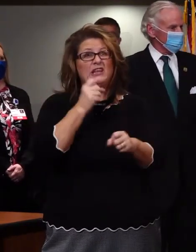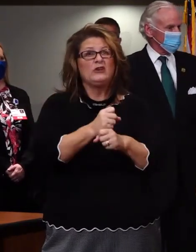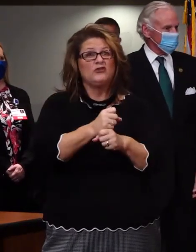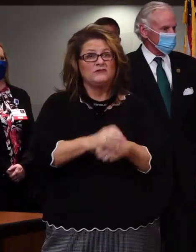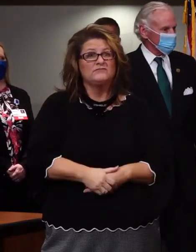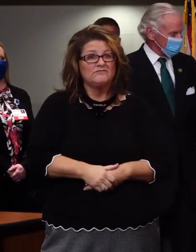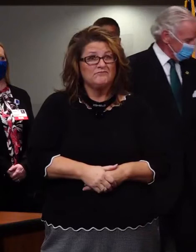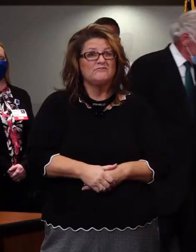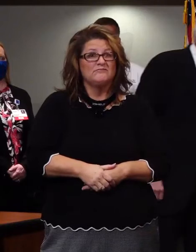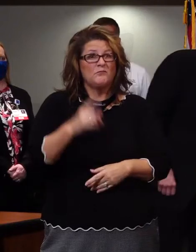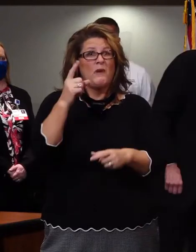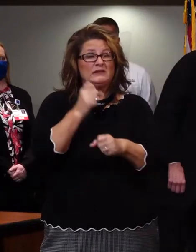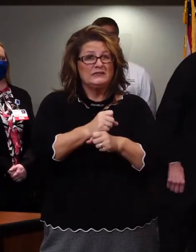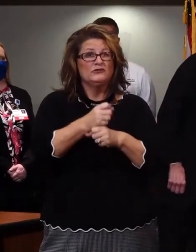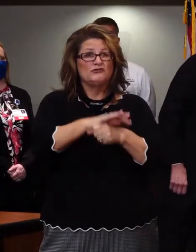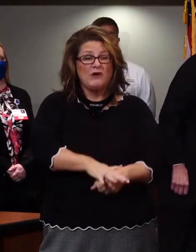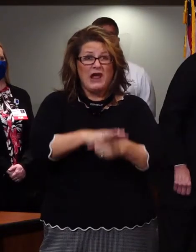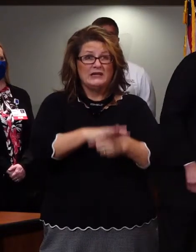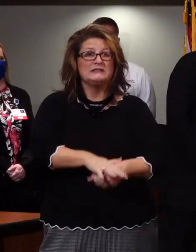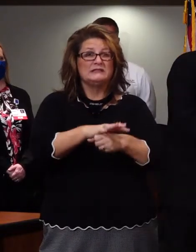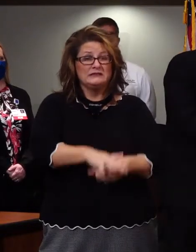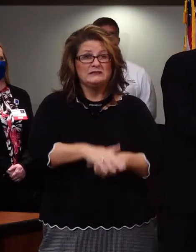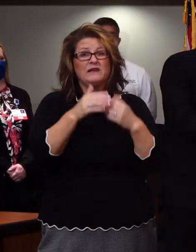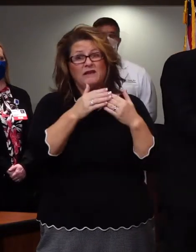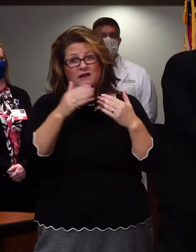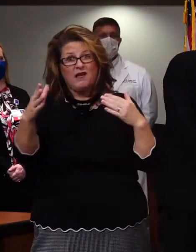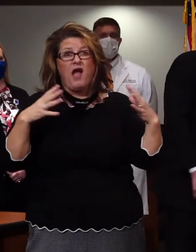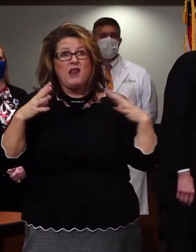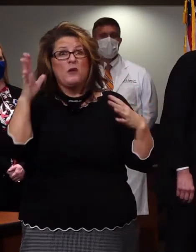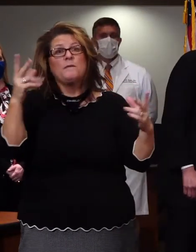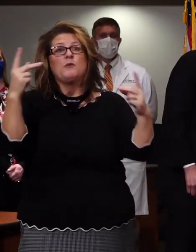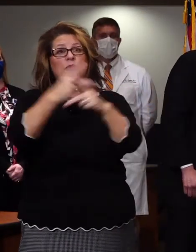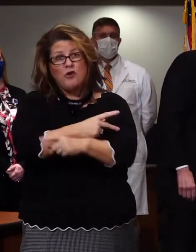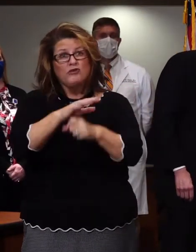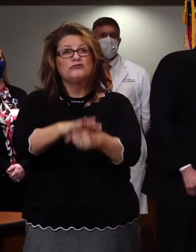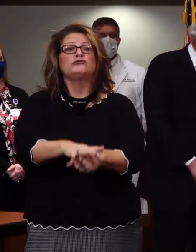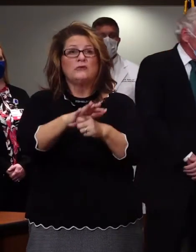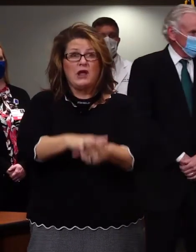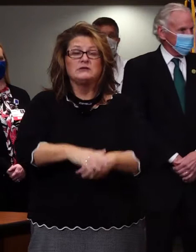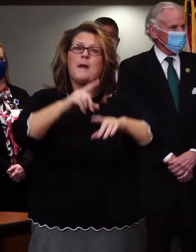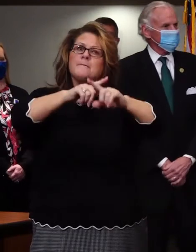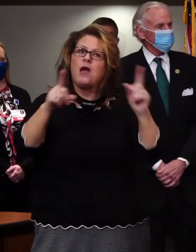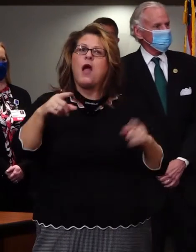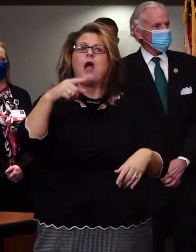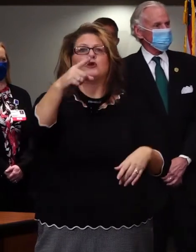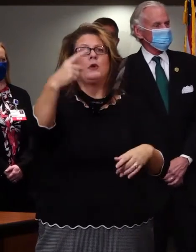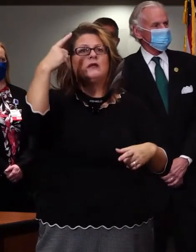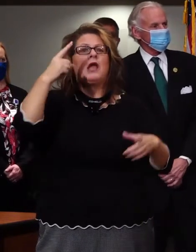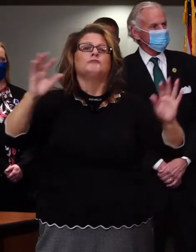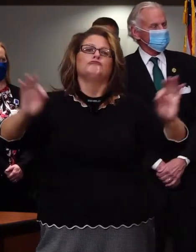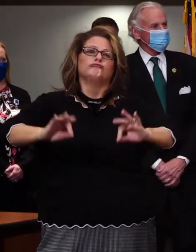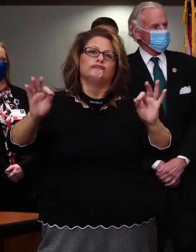in the community. It's very stressful. It's becoming even more stressful as we move into the holiday season. But it is not time to let our guard down.